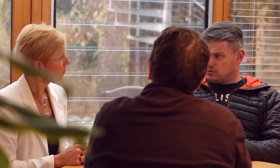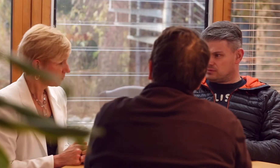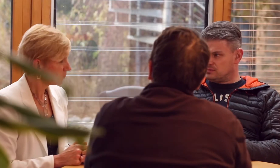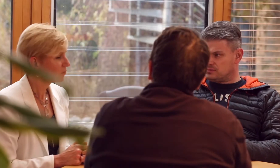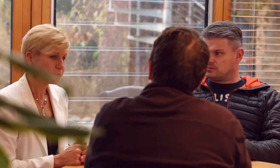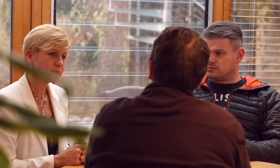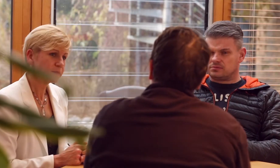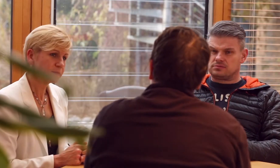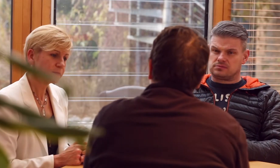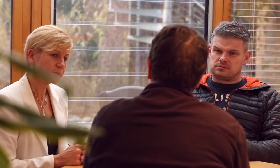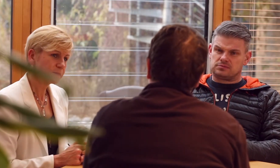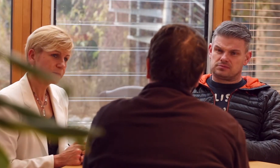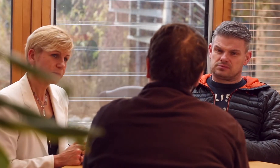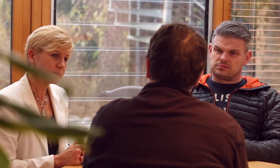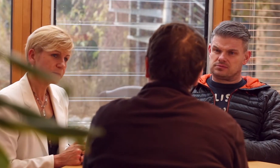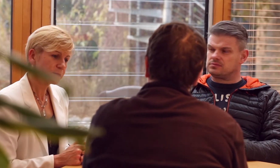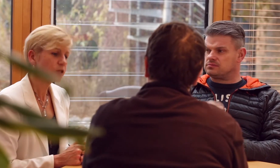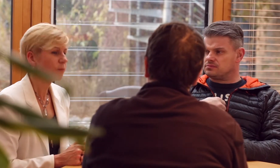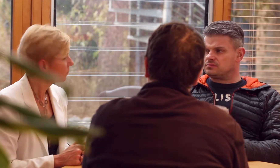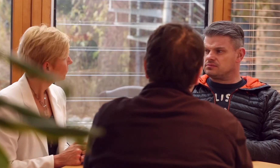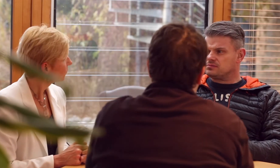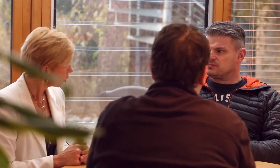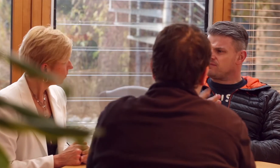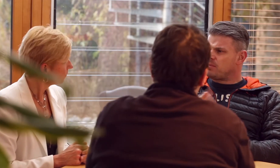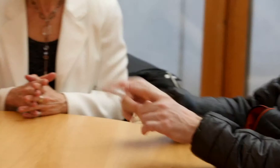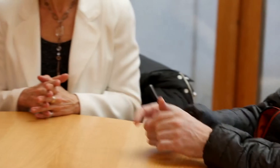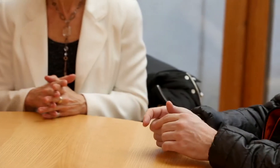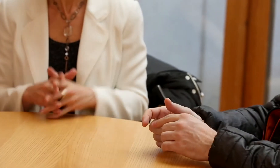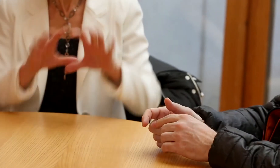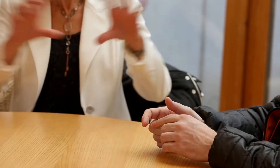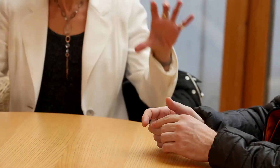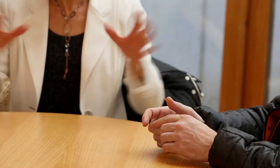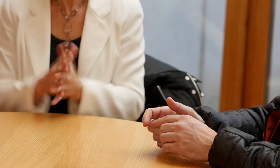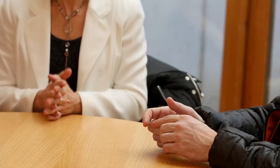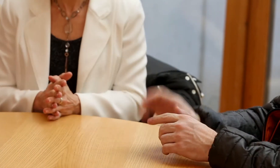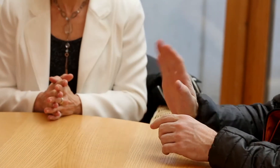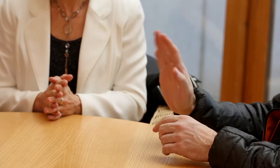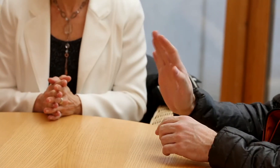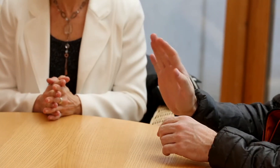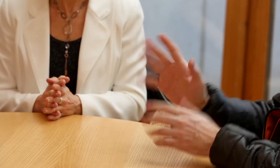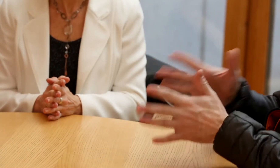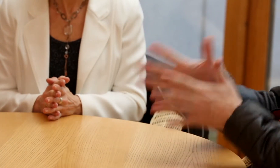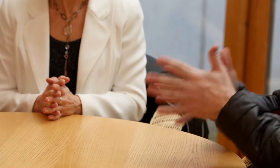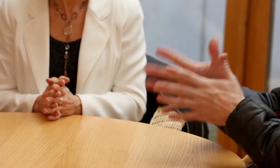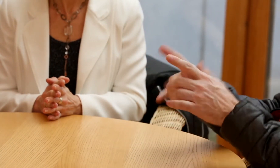The provision of interpreters is paid for directly by NHSGGC. There's no cost to your